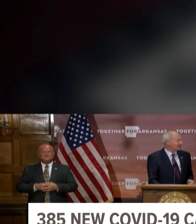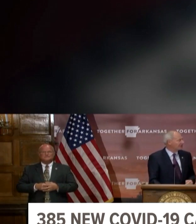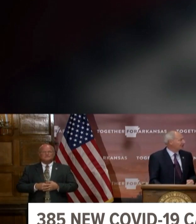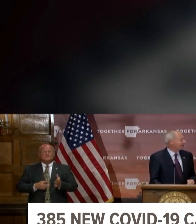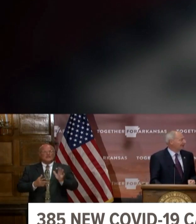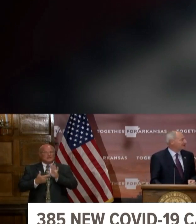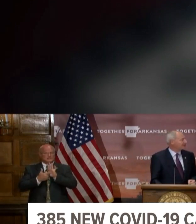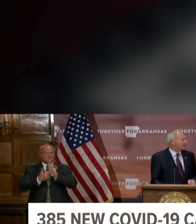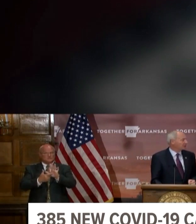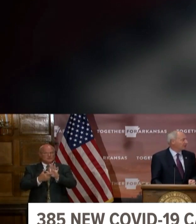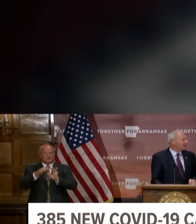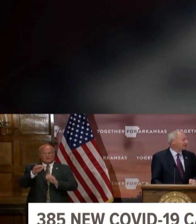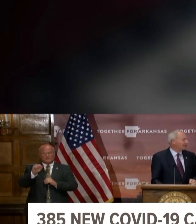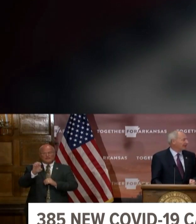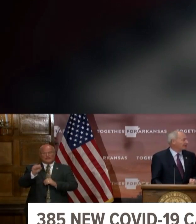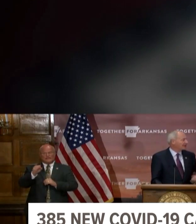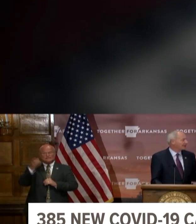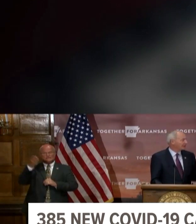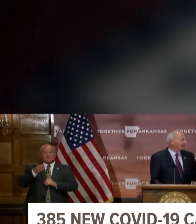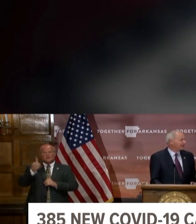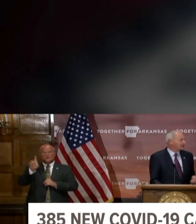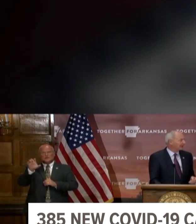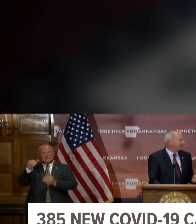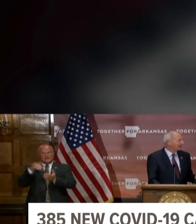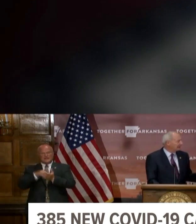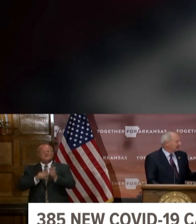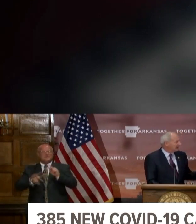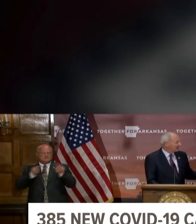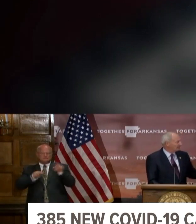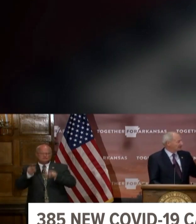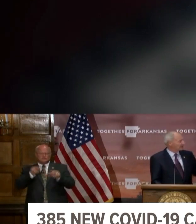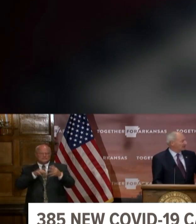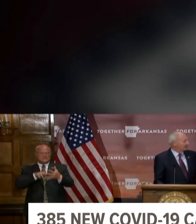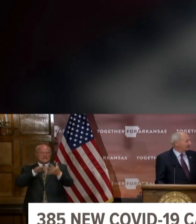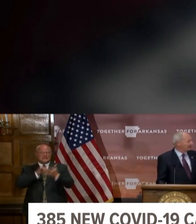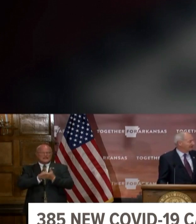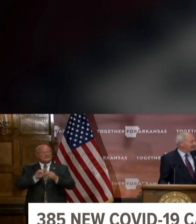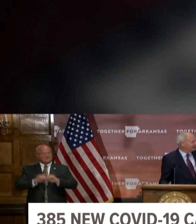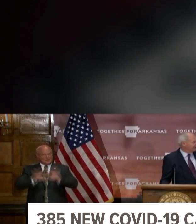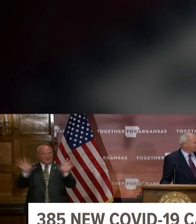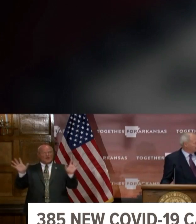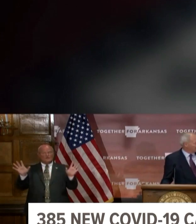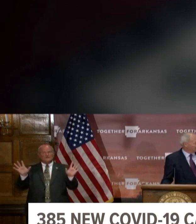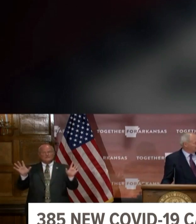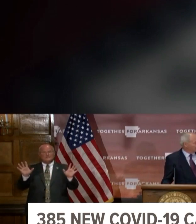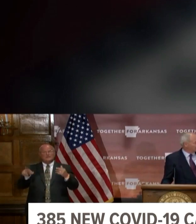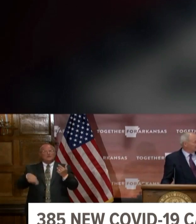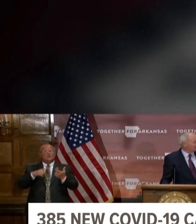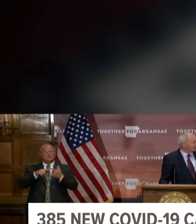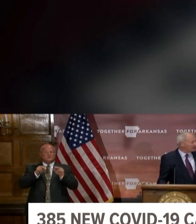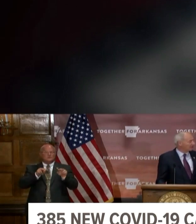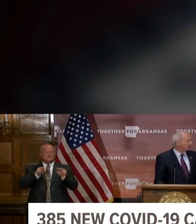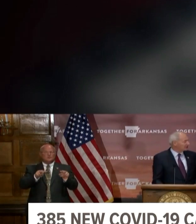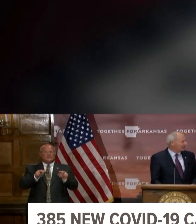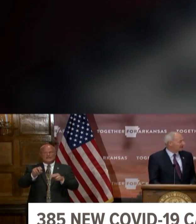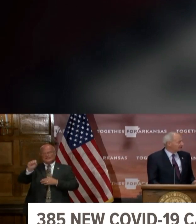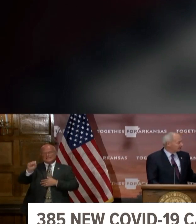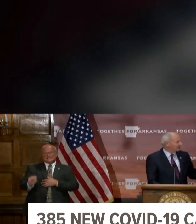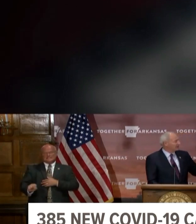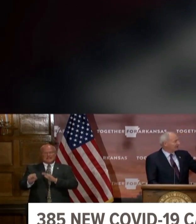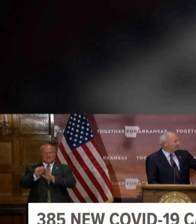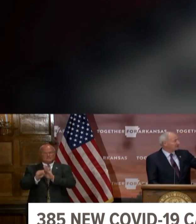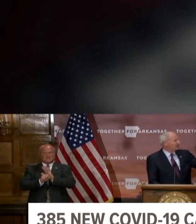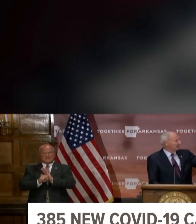Just to show cases per 100,000, everybody looks at, and obviously, whenever you look at the southern